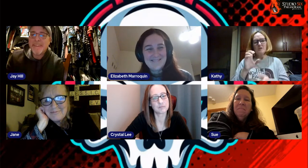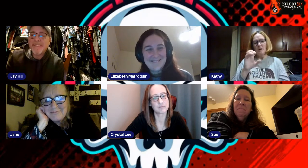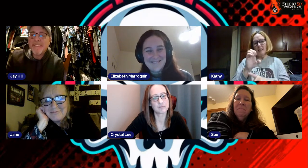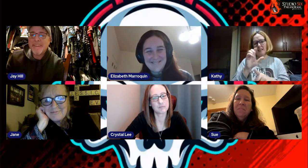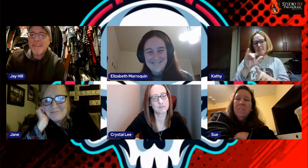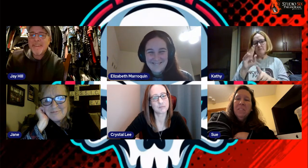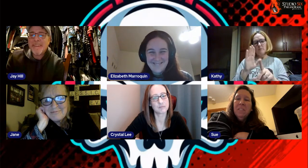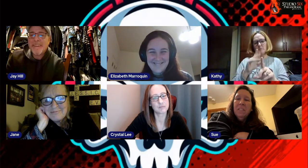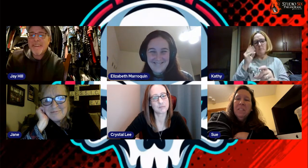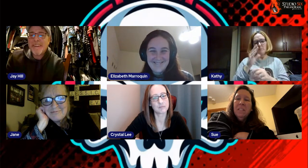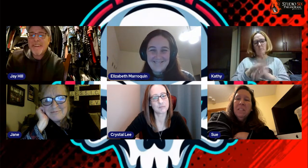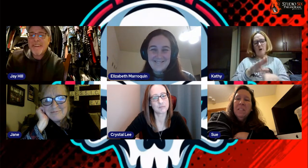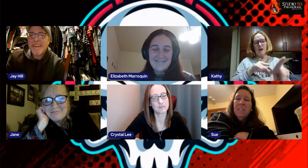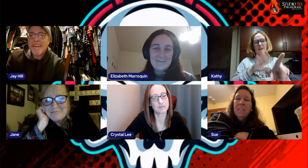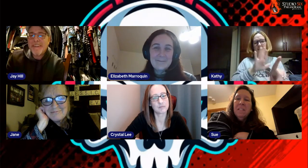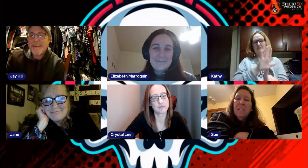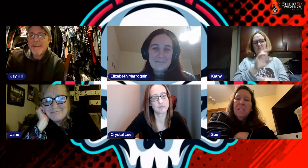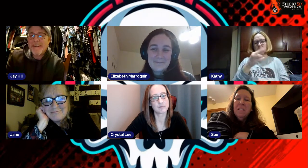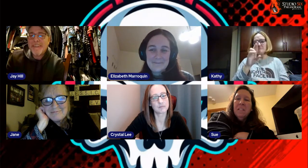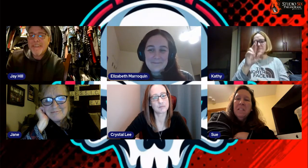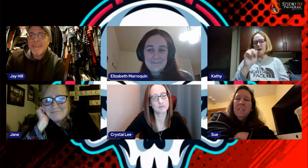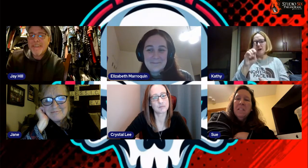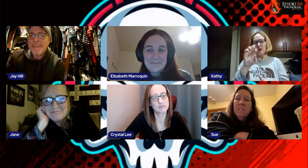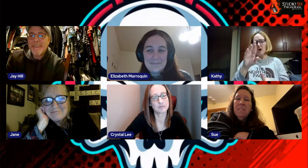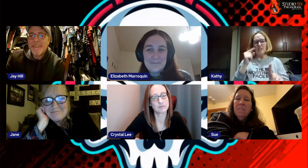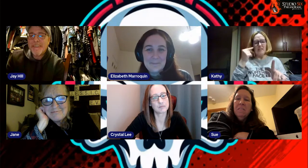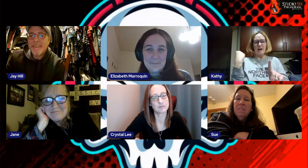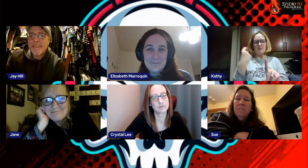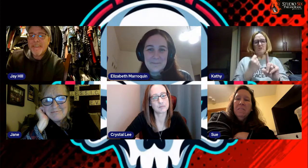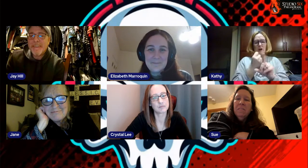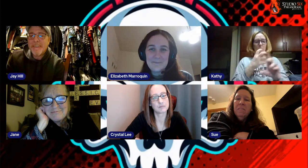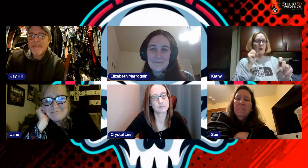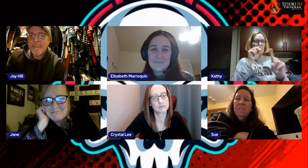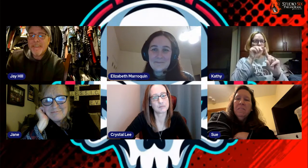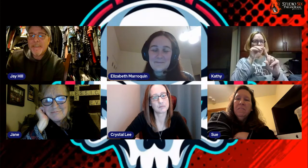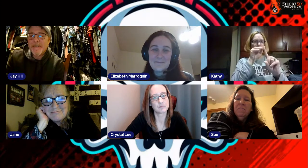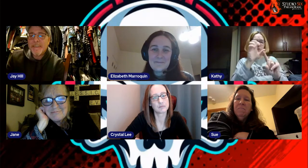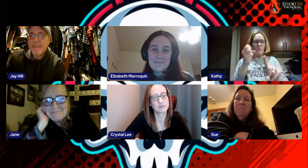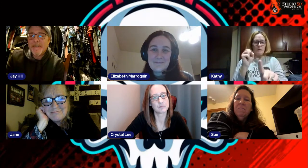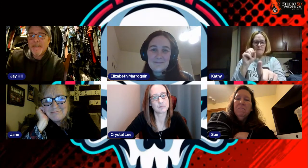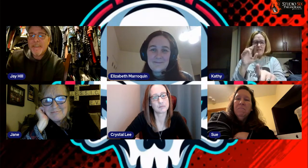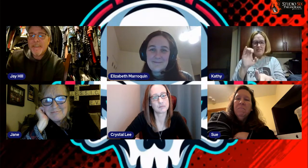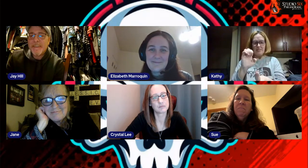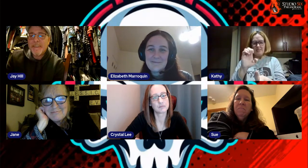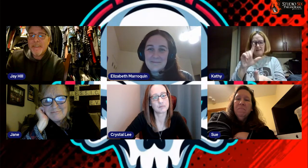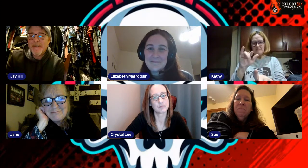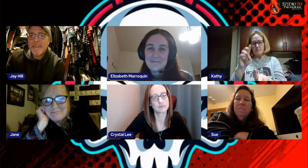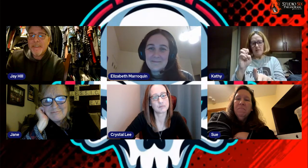Yeah,